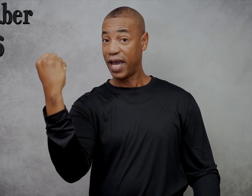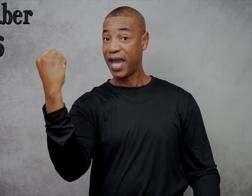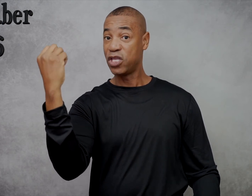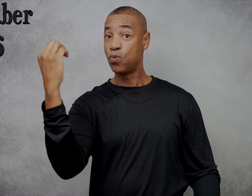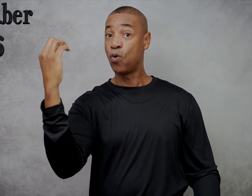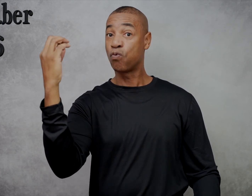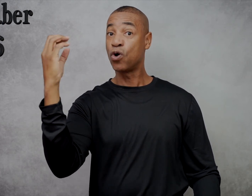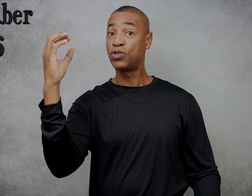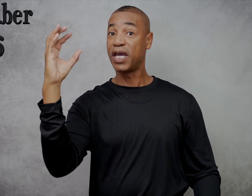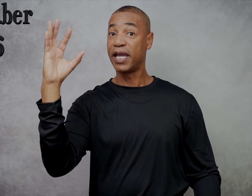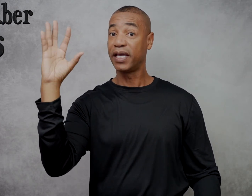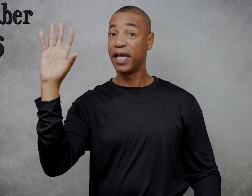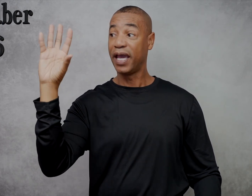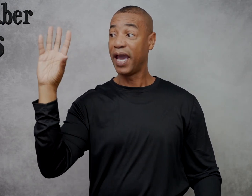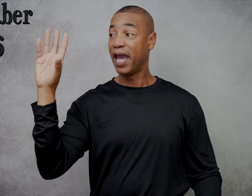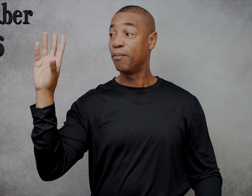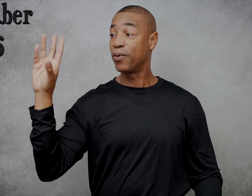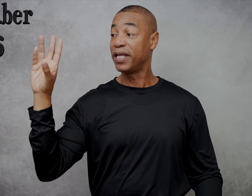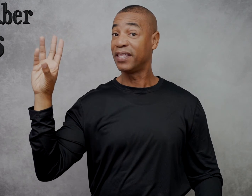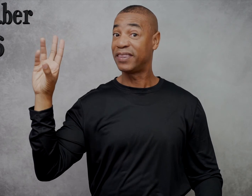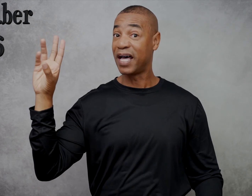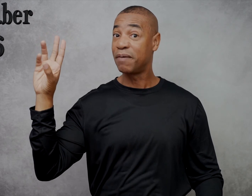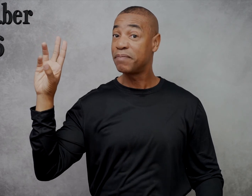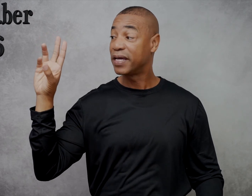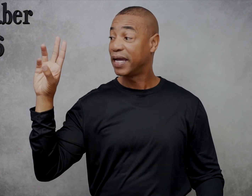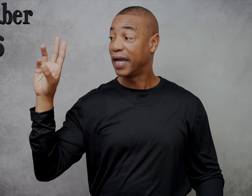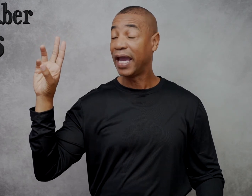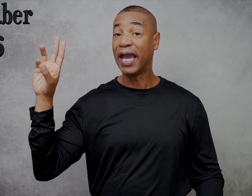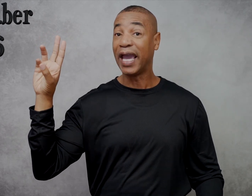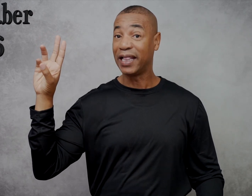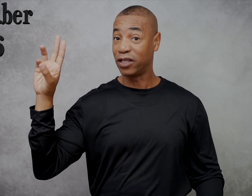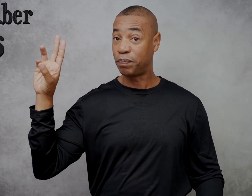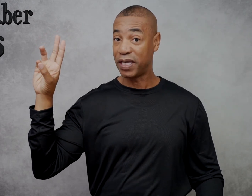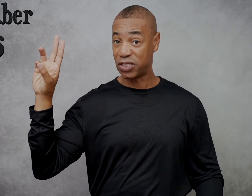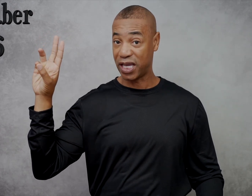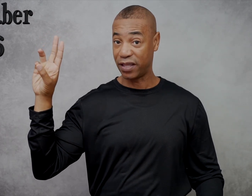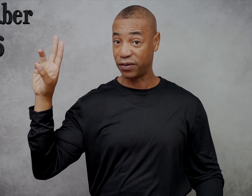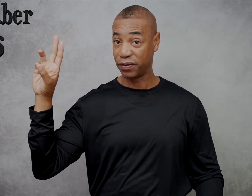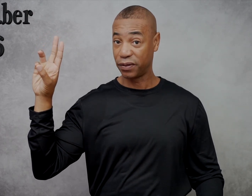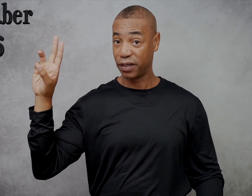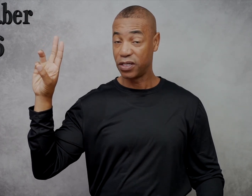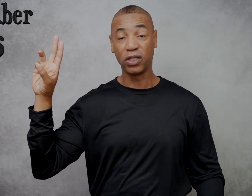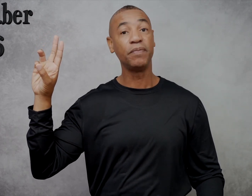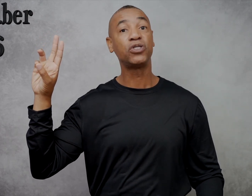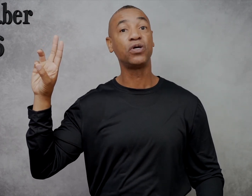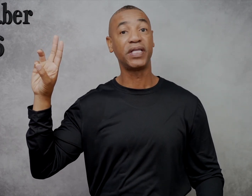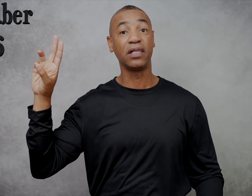and you will rotate and bring the thumb and the little pinky together. So let me show you what that looks like in